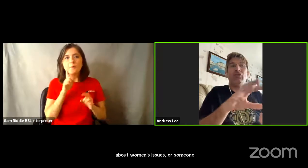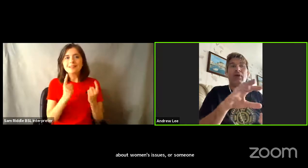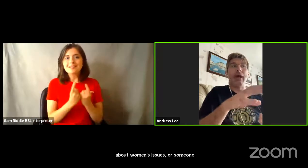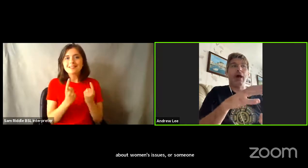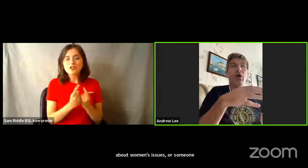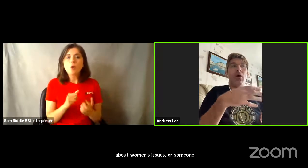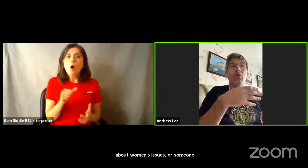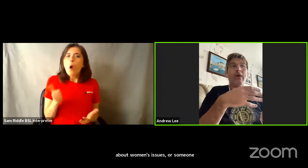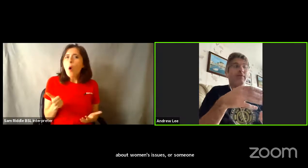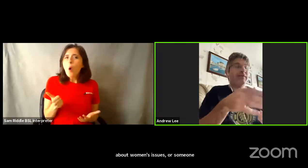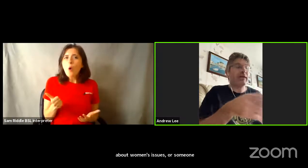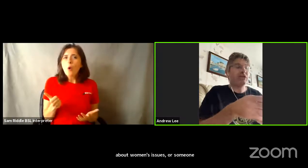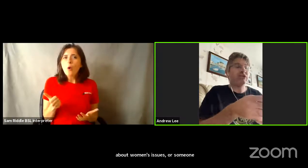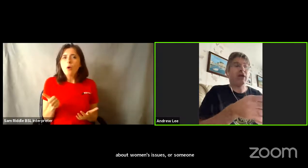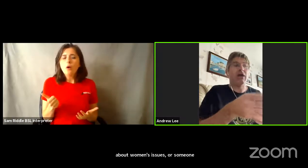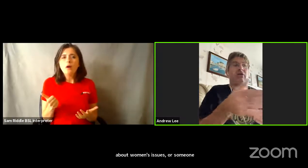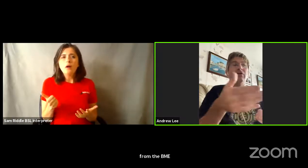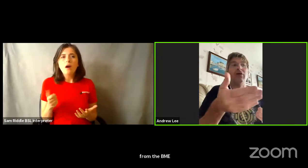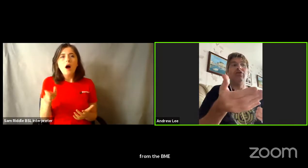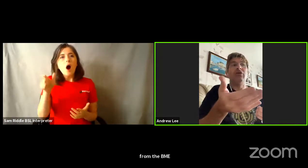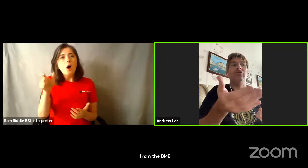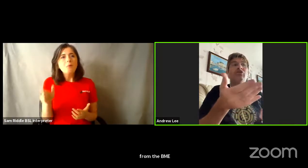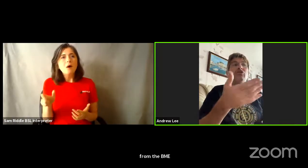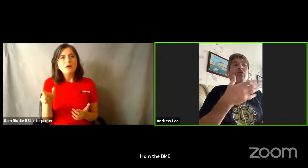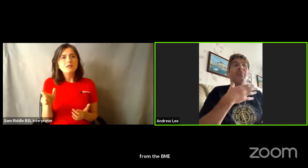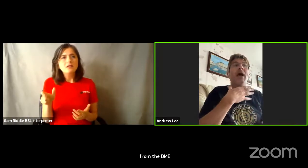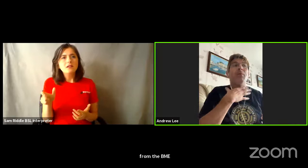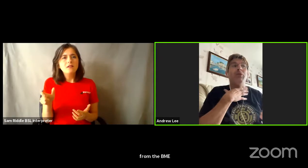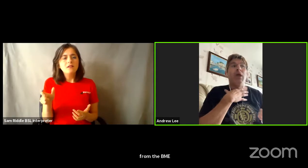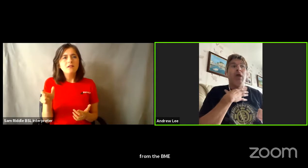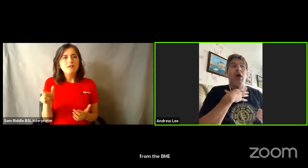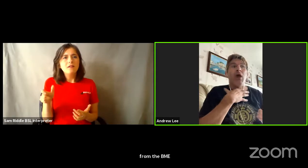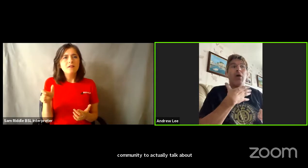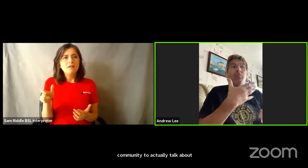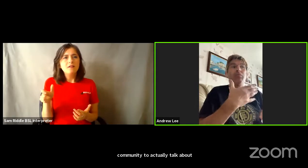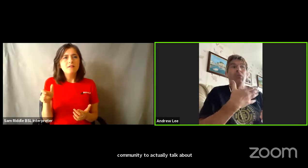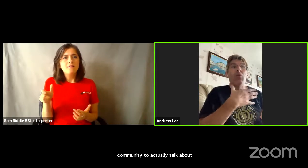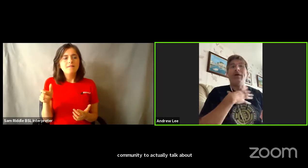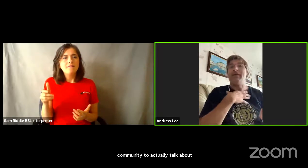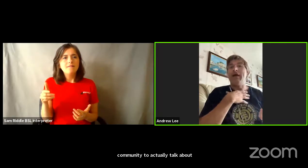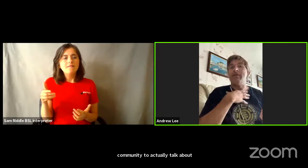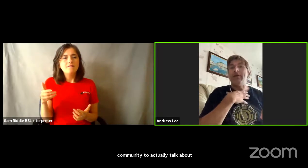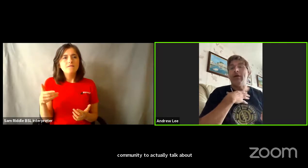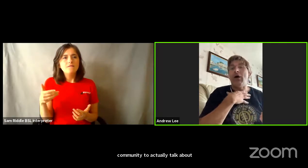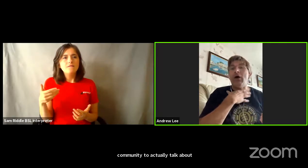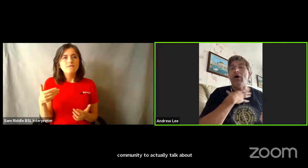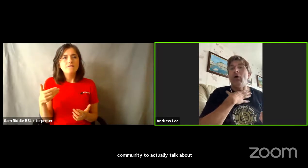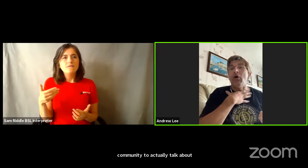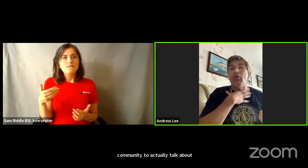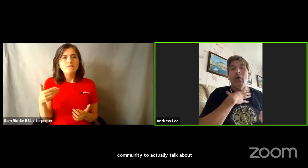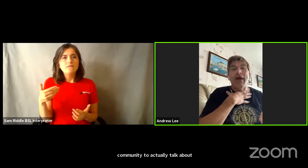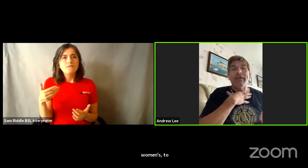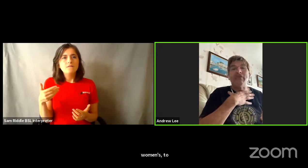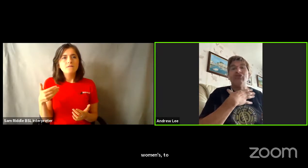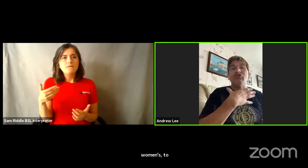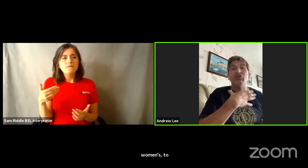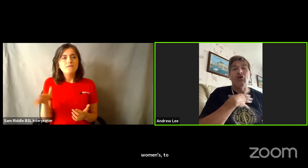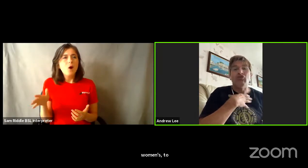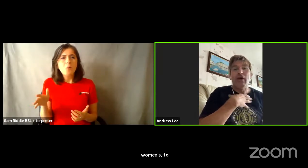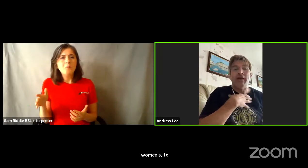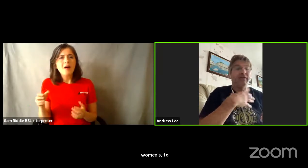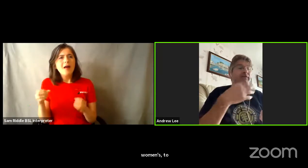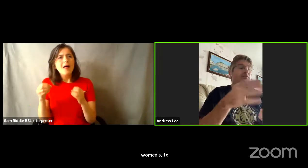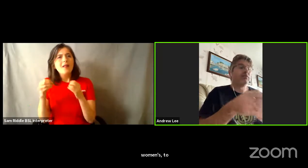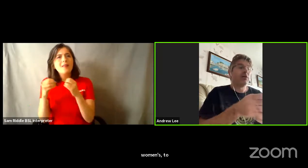actually talk about women's issue, to talk about what it's like to be white. That's just